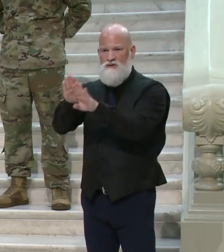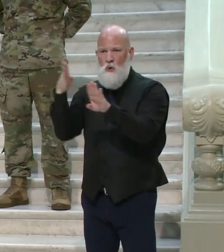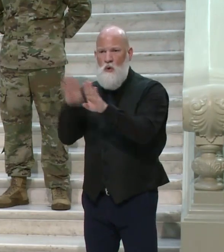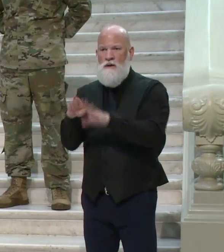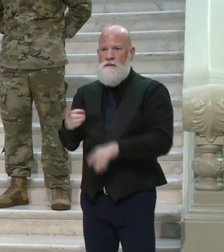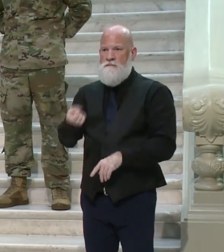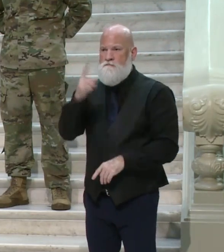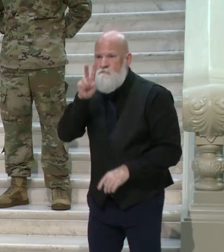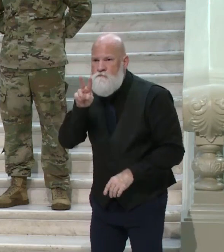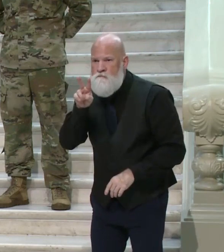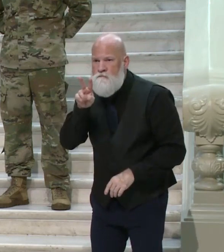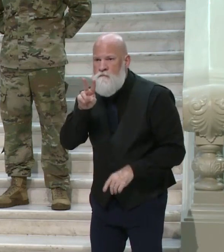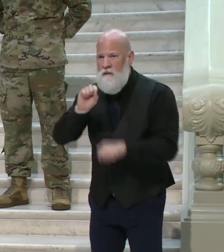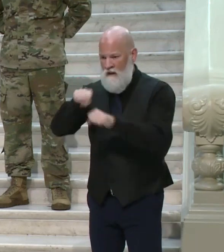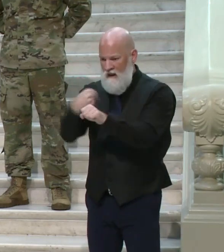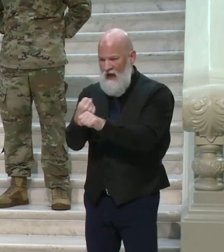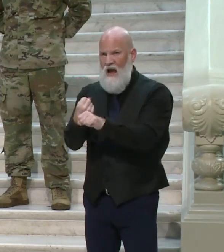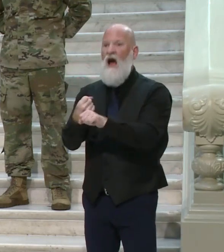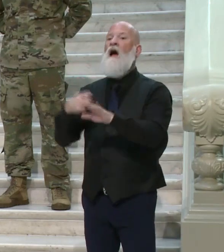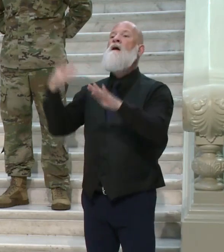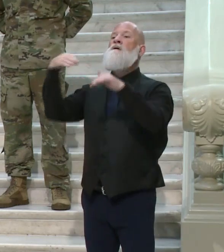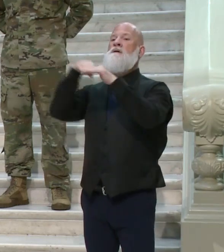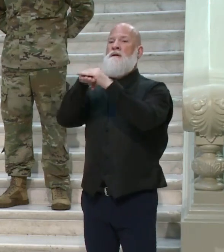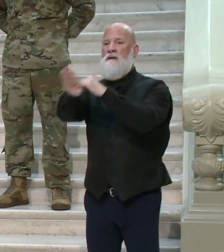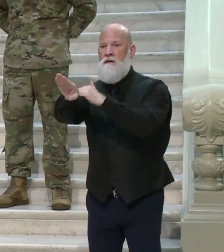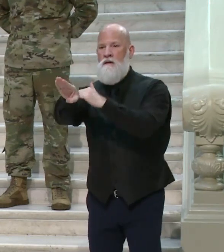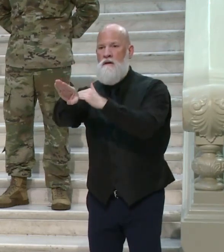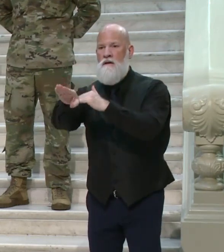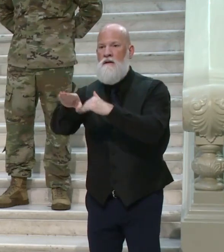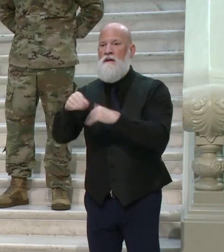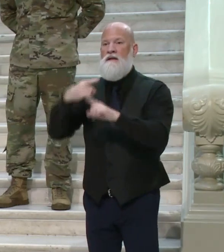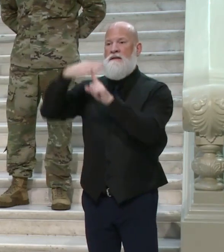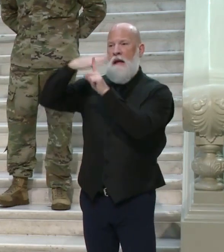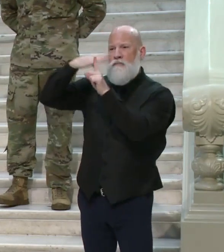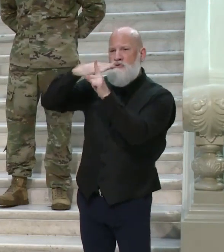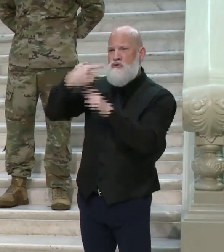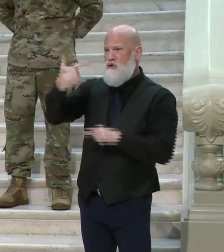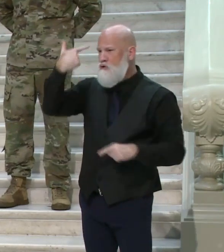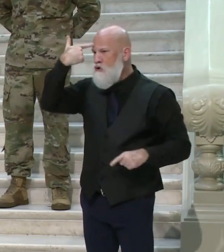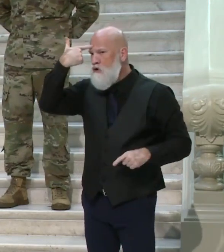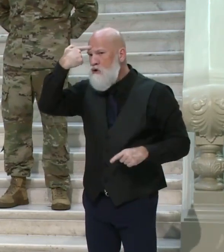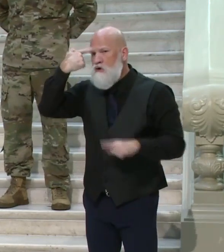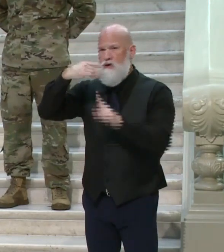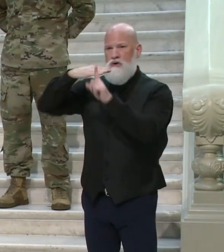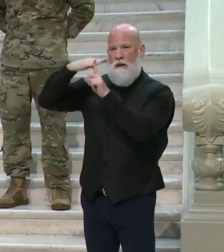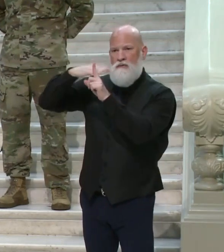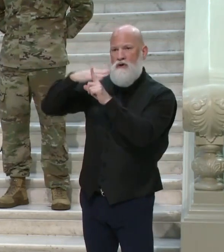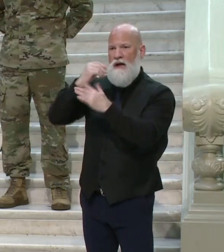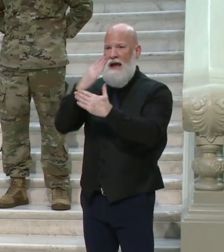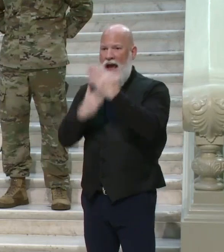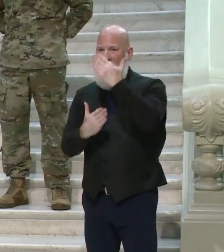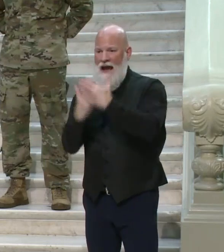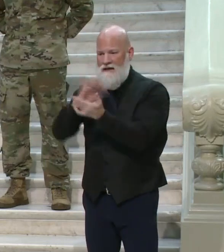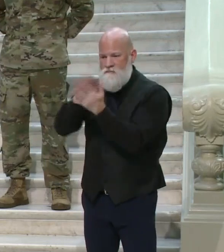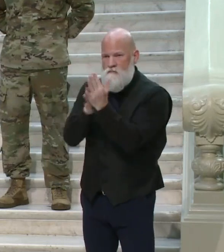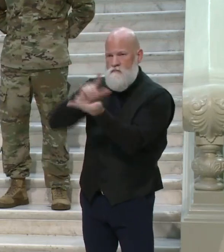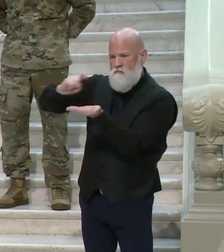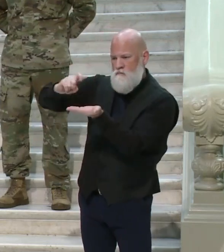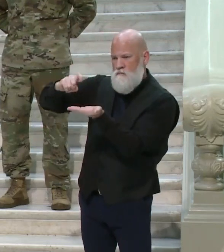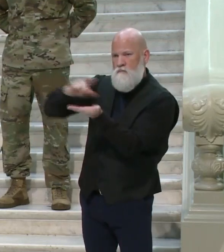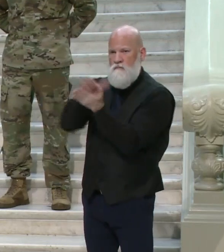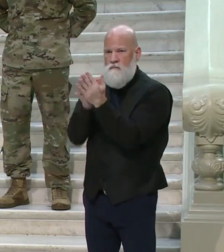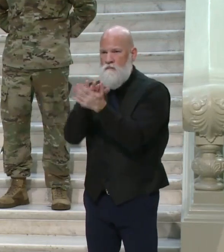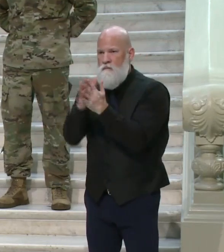made him use hand sanitizer. He was the only one that came in, and when we got done, he went out. But she said, I got to